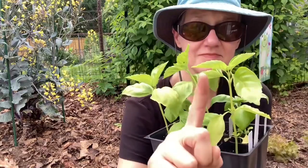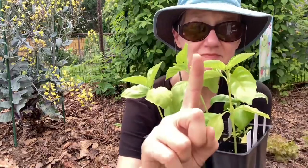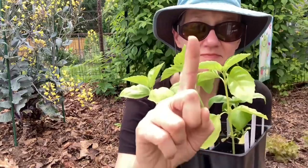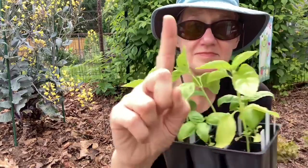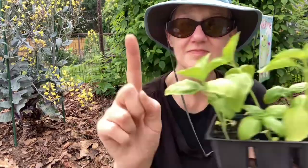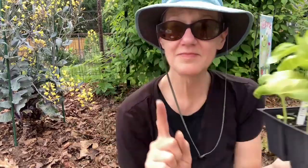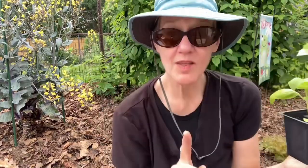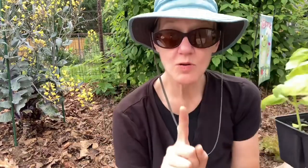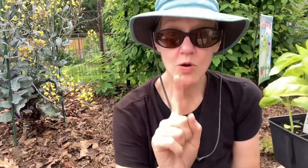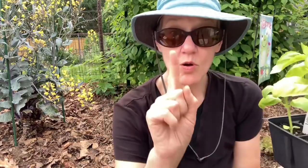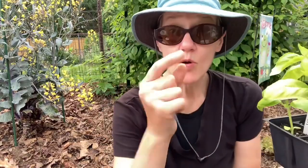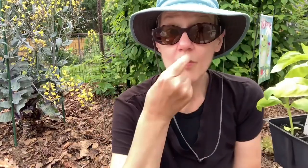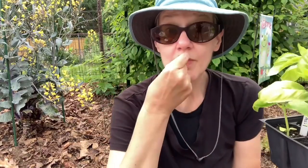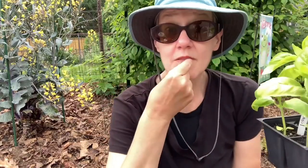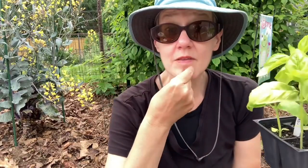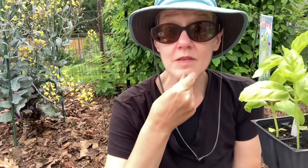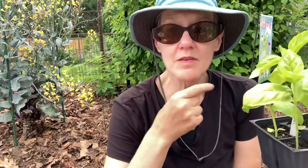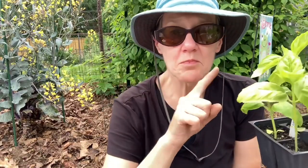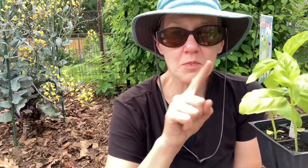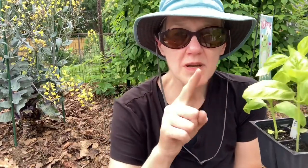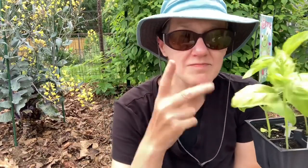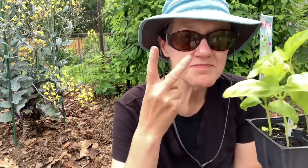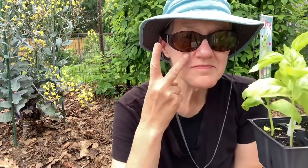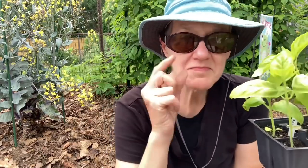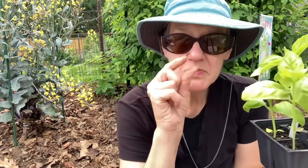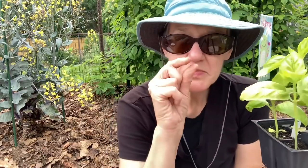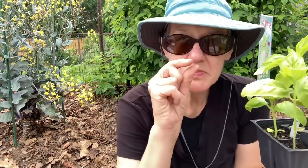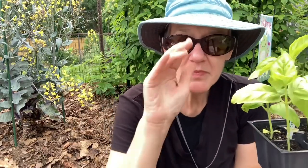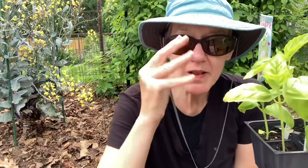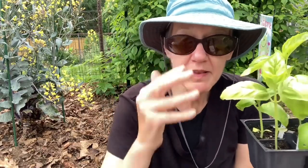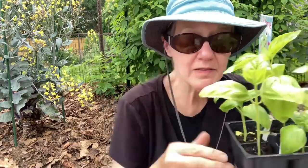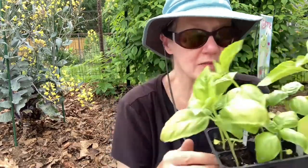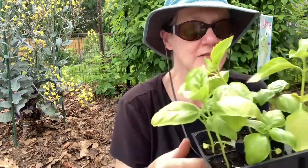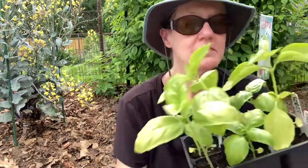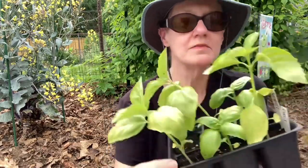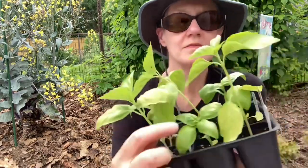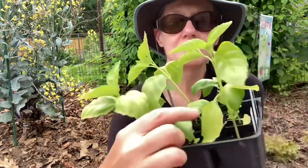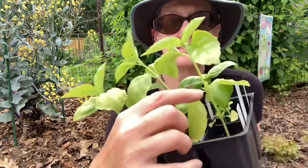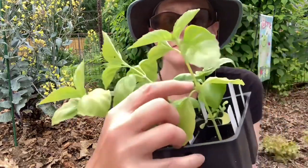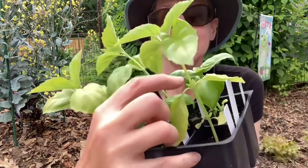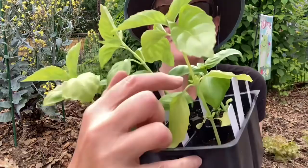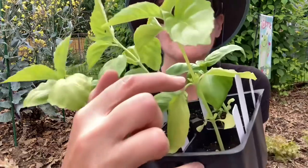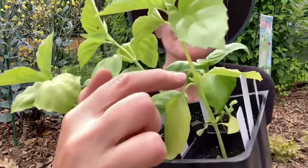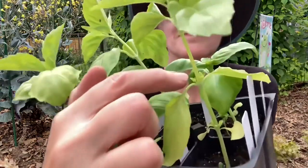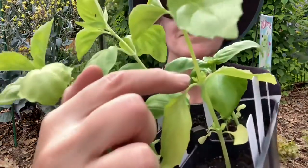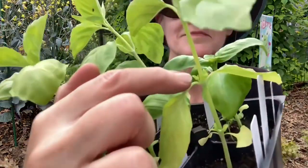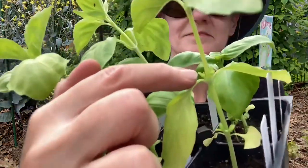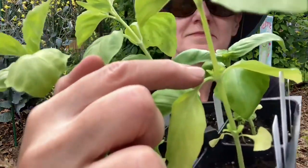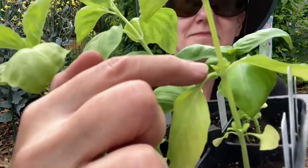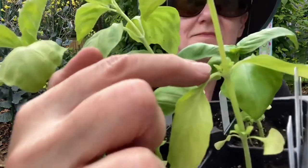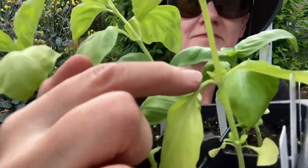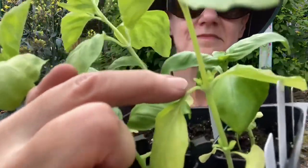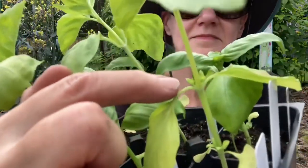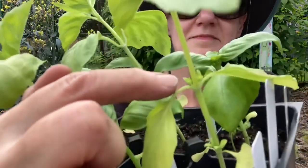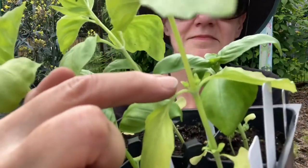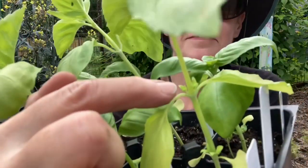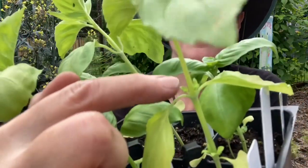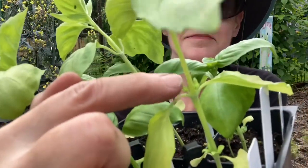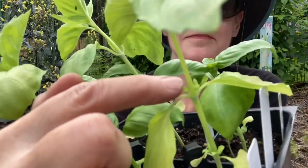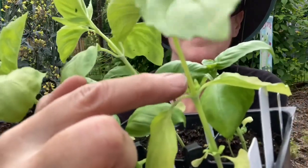See how tall these are and how thin? But you can see these new leaves developing here.